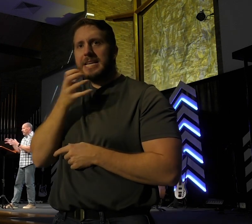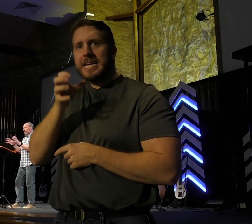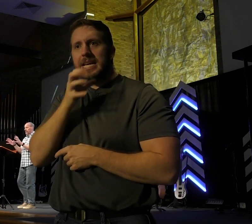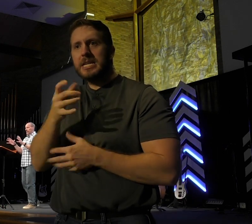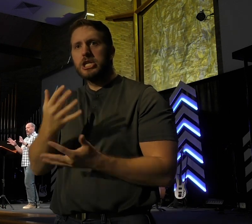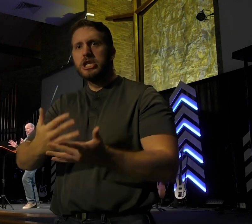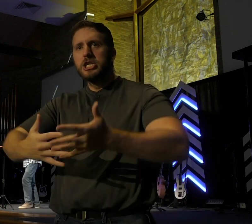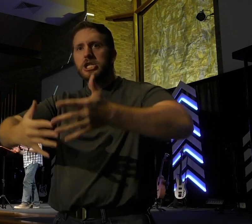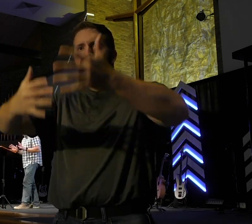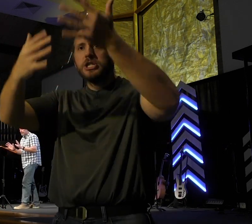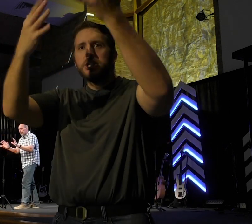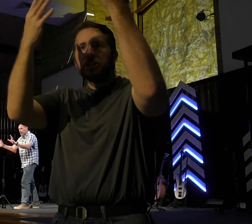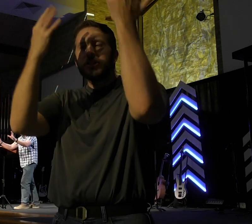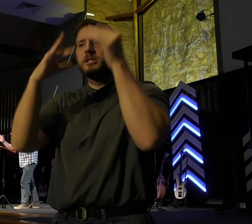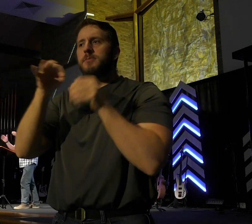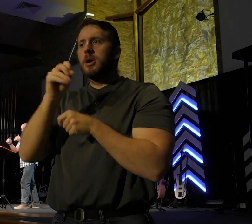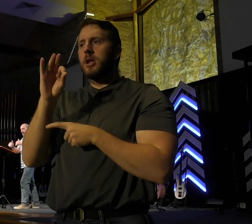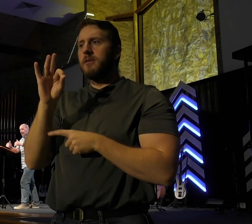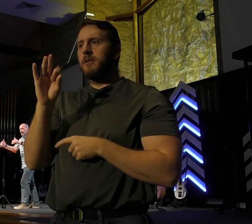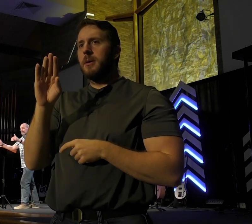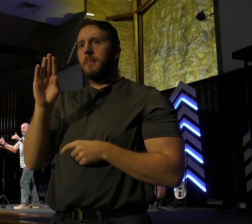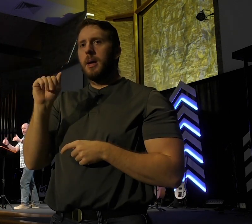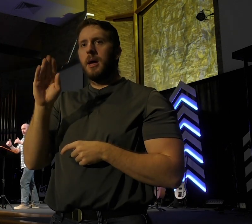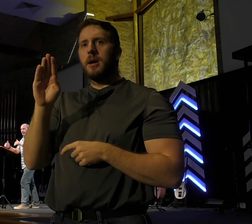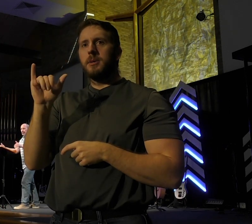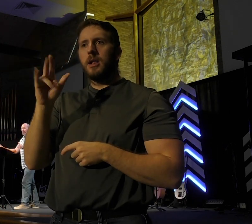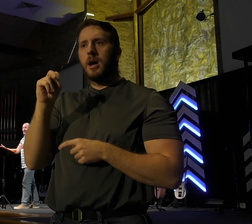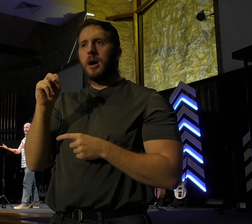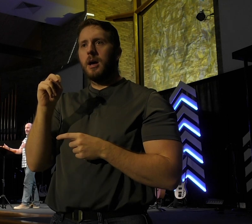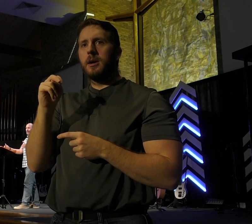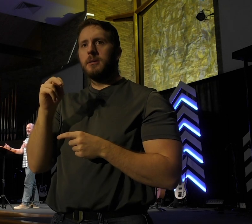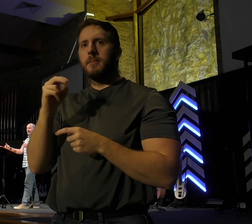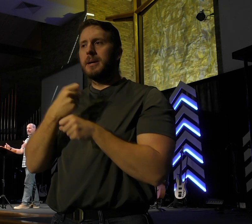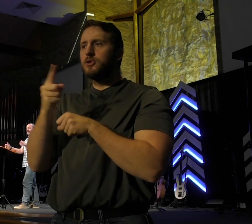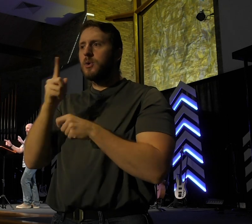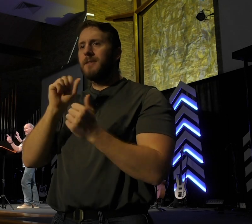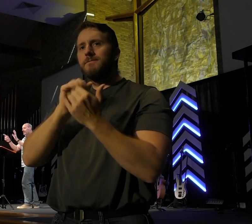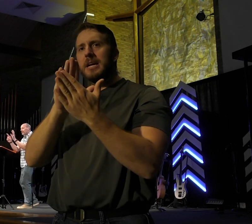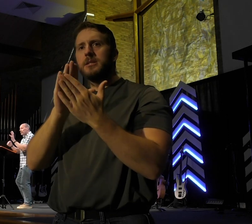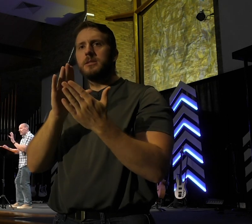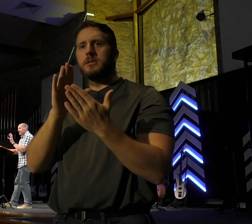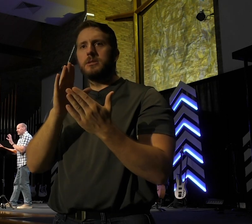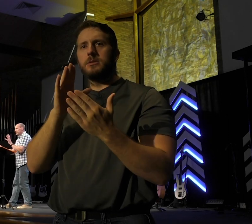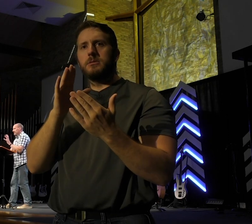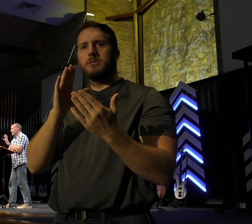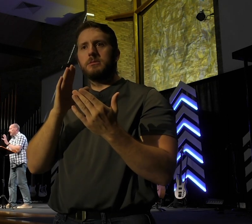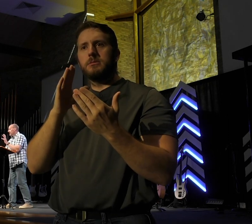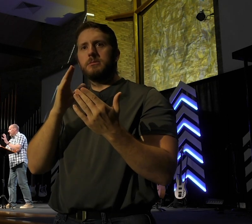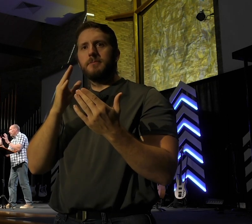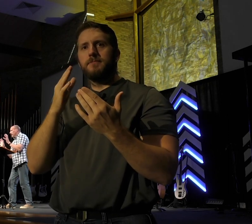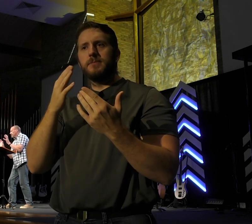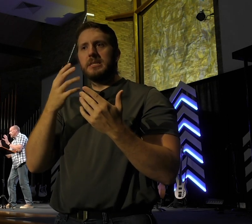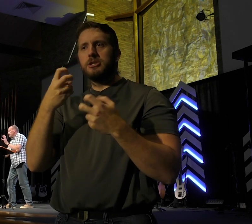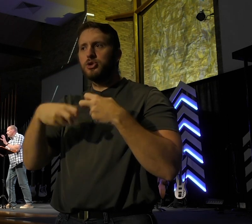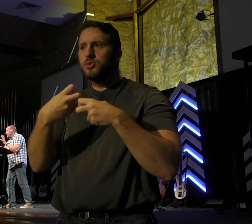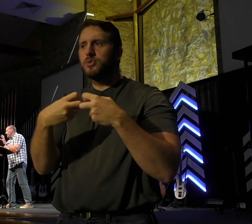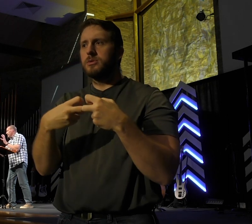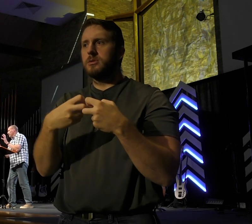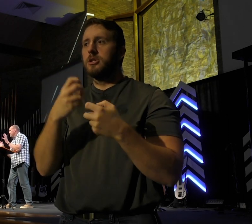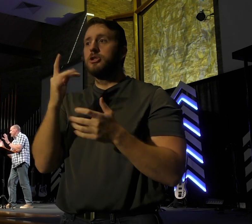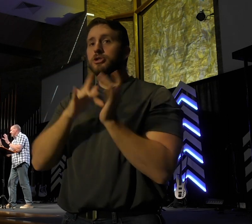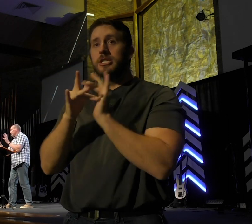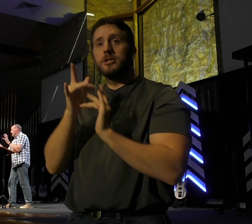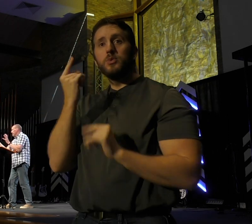of Babylon puts you into a furnace of affliction or trial, if you let Jesus, he will actually use